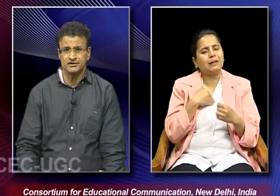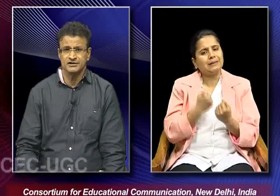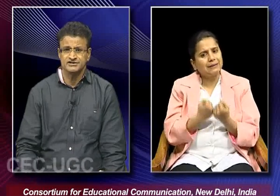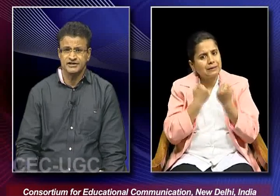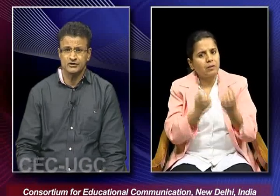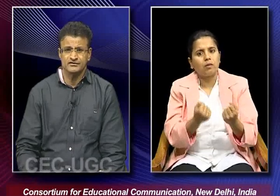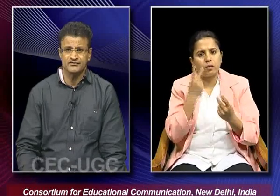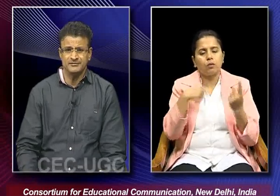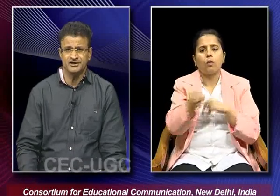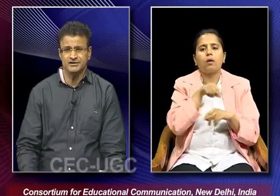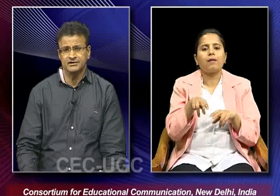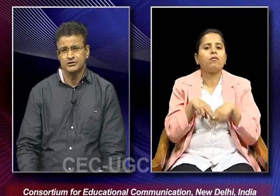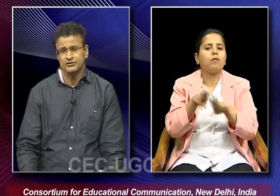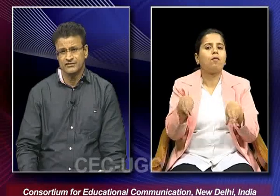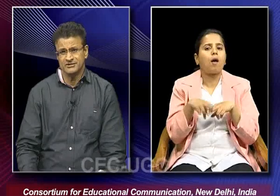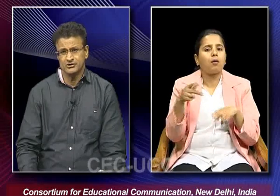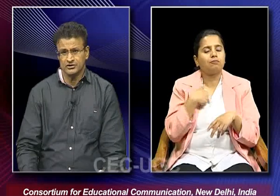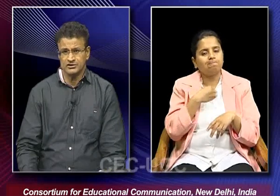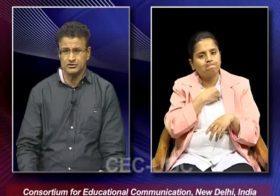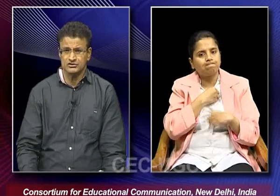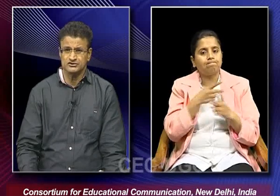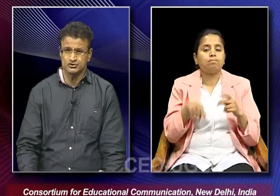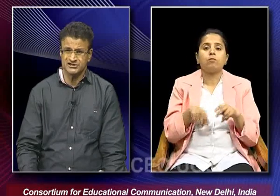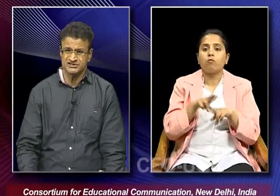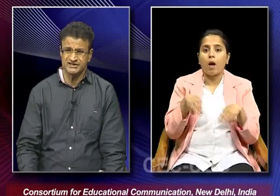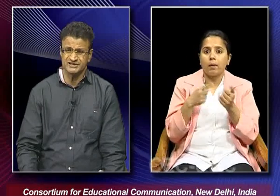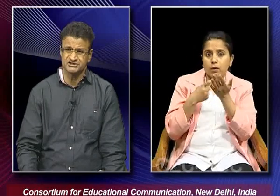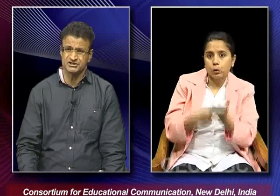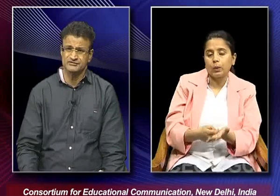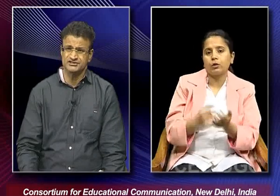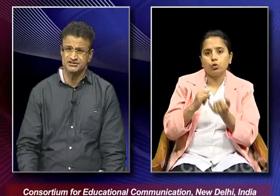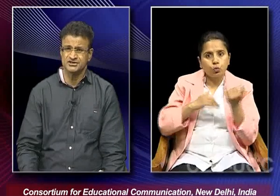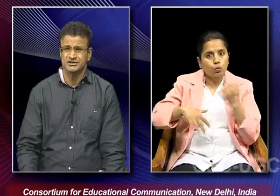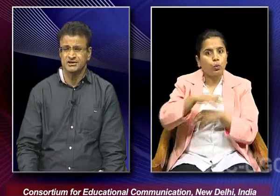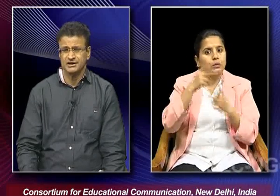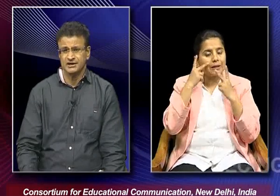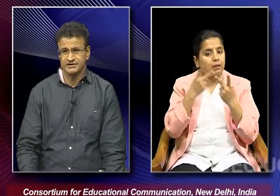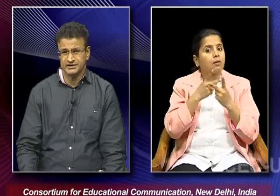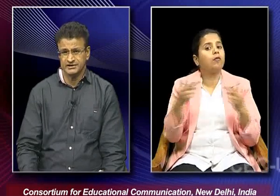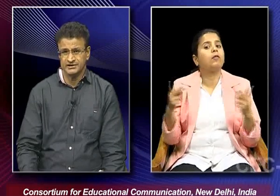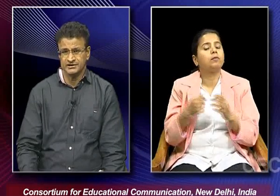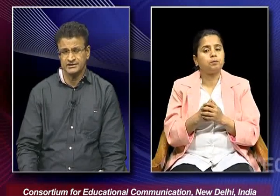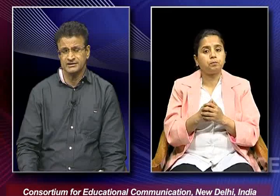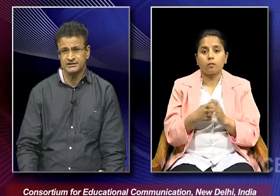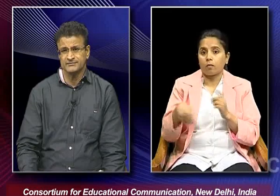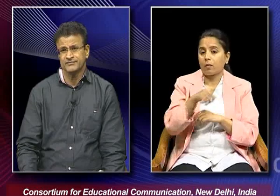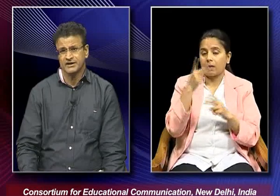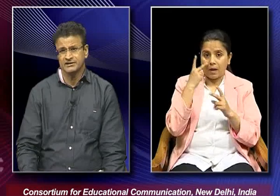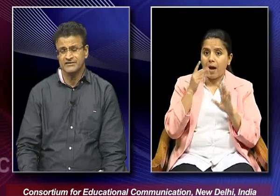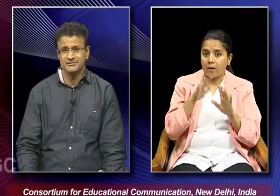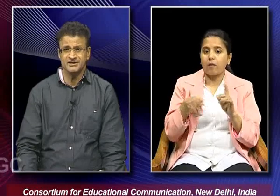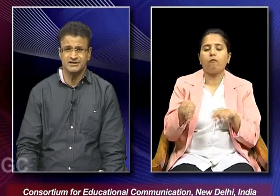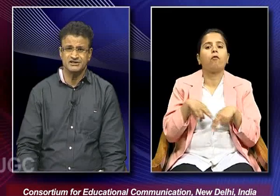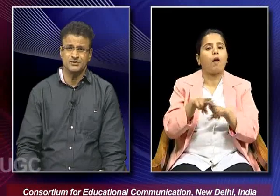the sake of the family honor, or the social status which is there in